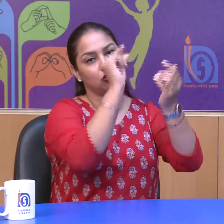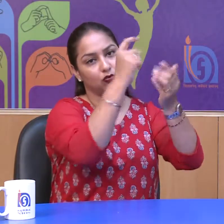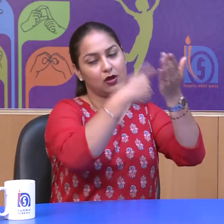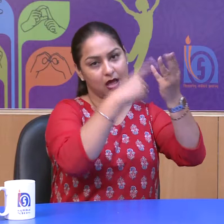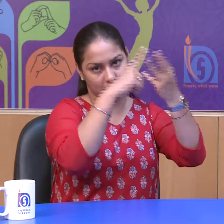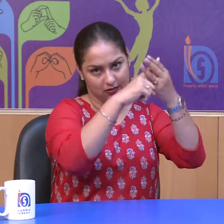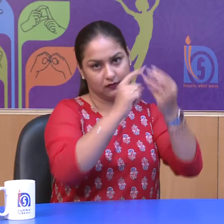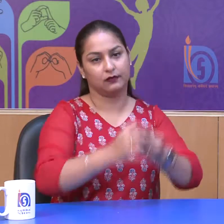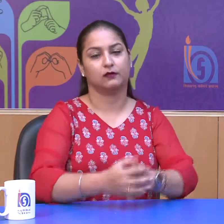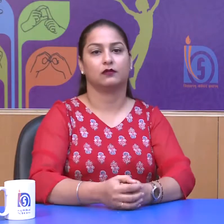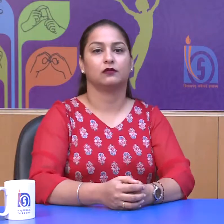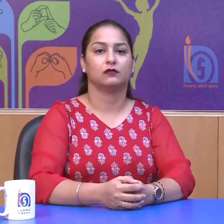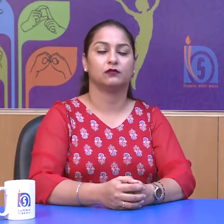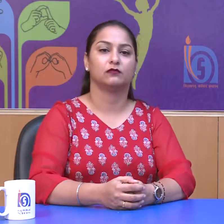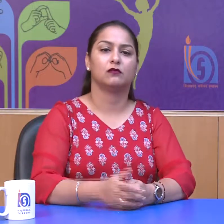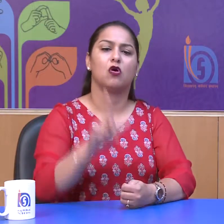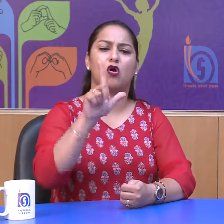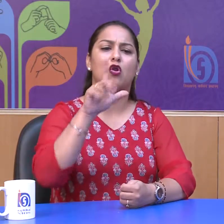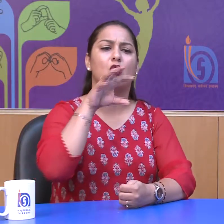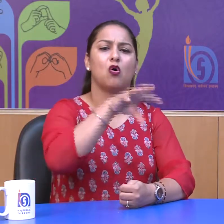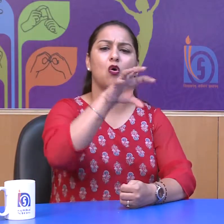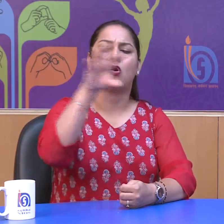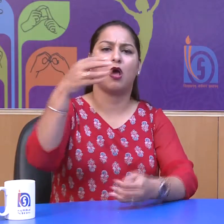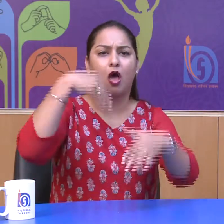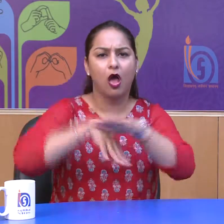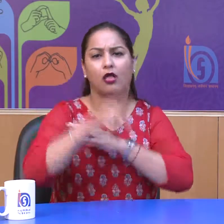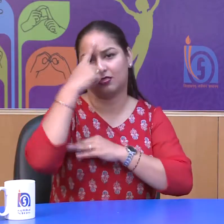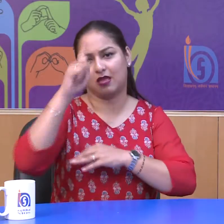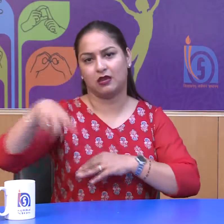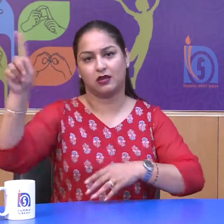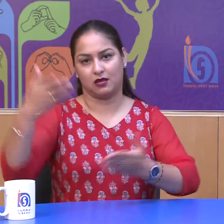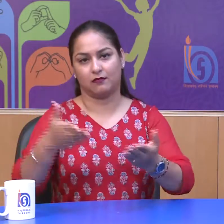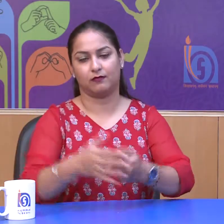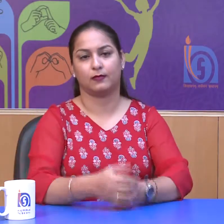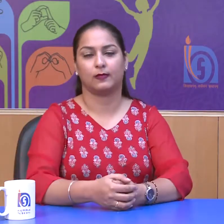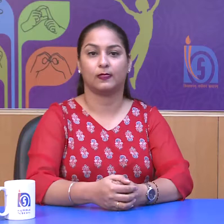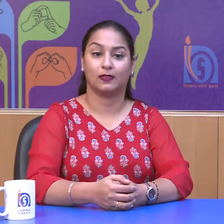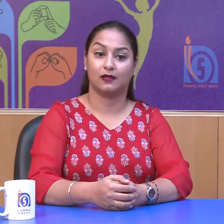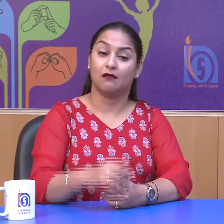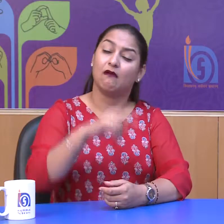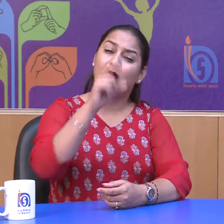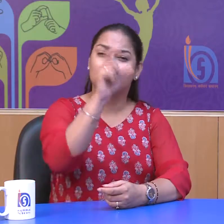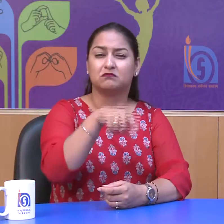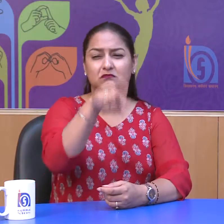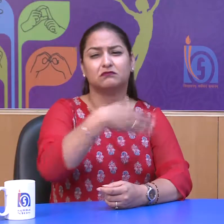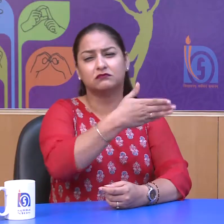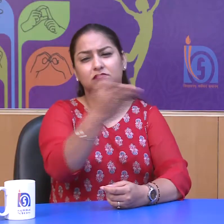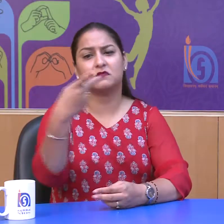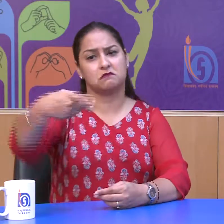LEGISLATURE, and the local bodies in India. Each constituency returns a